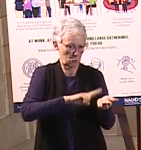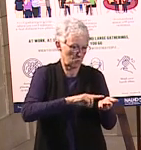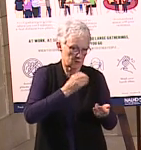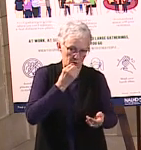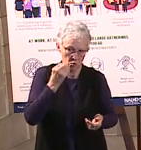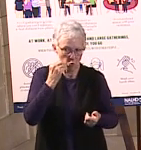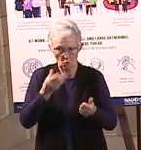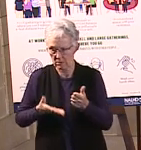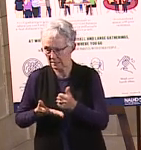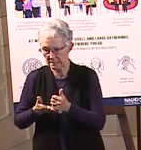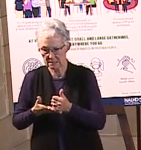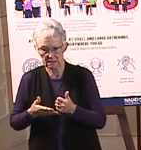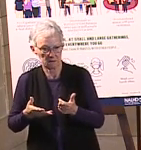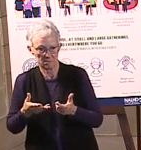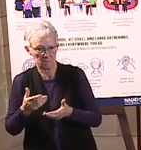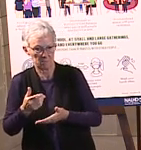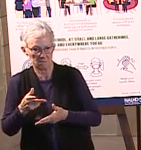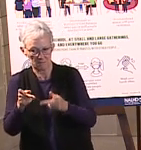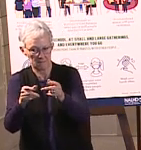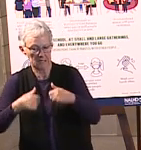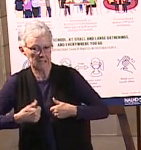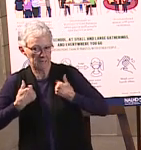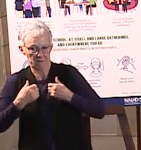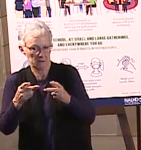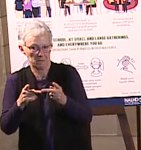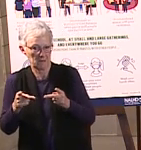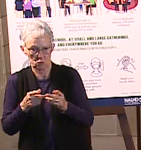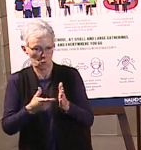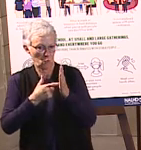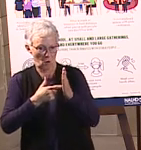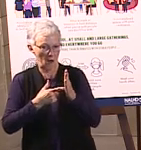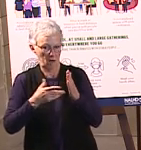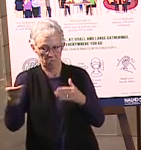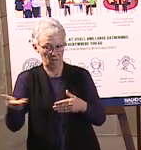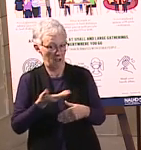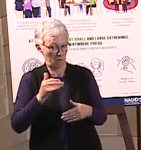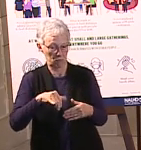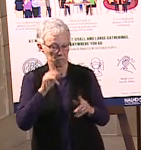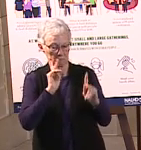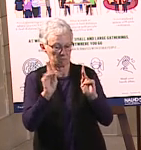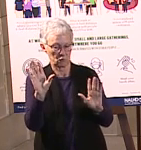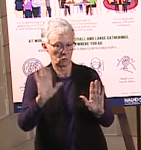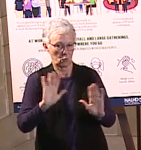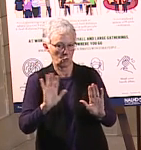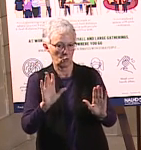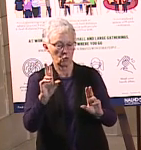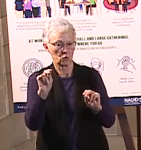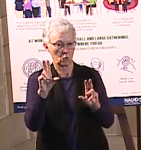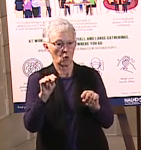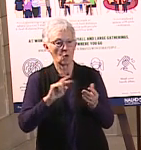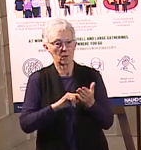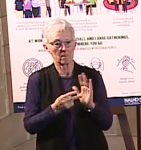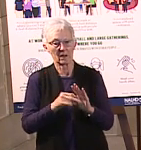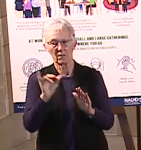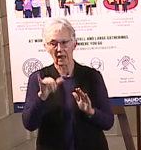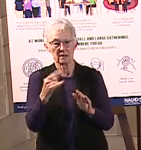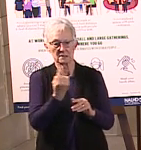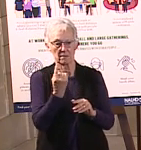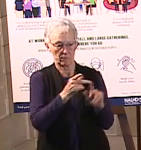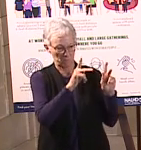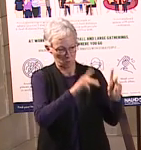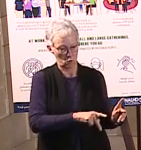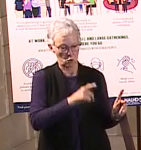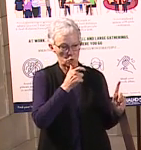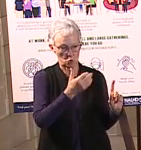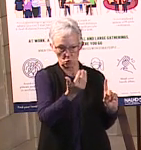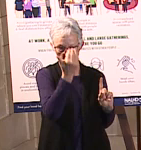an essential caregiver is a person who was previously engaged with that resident prior to the pandemic. So it